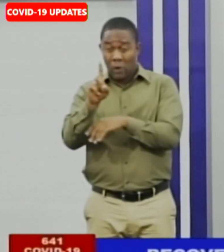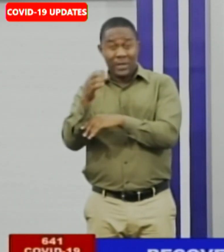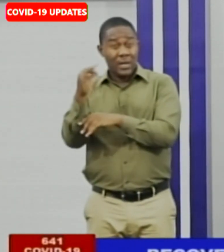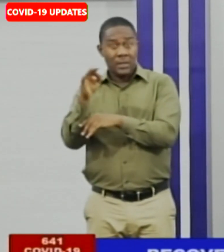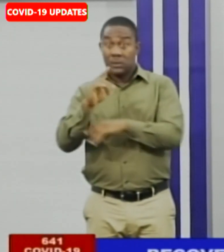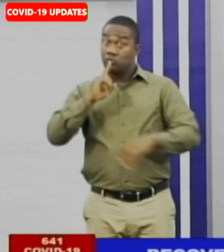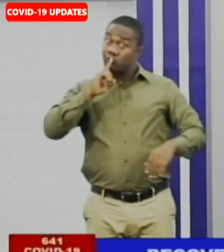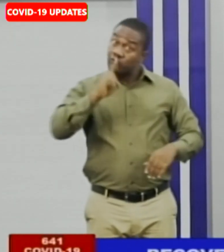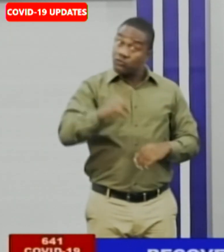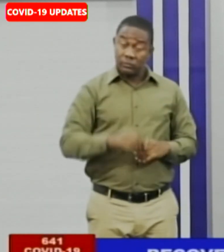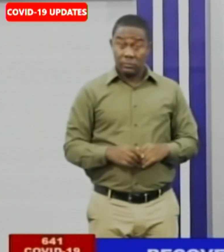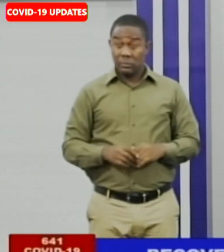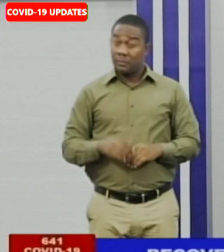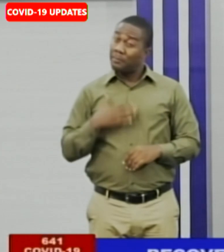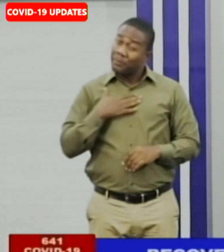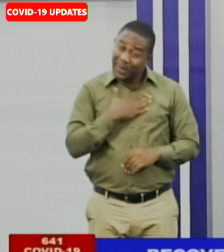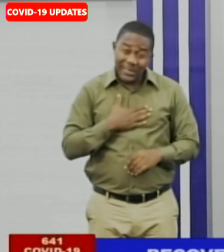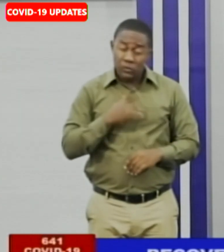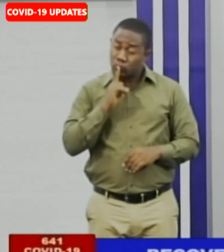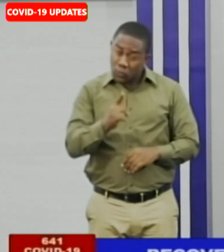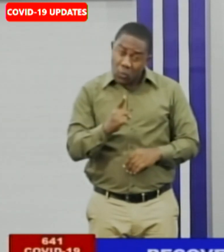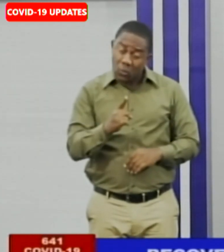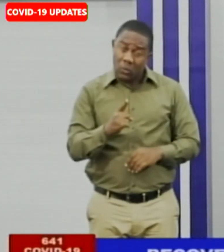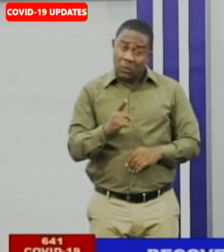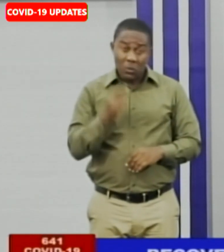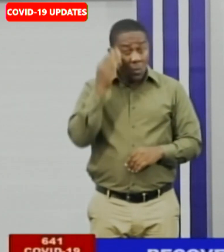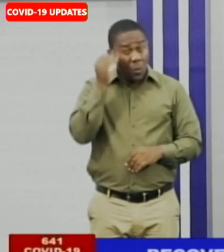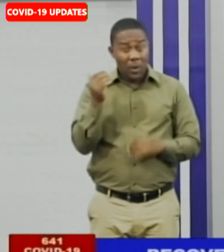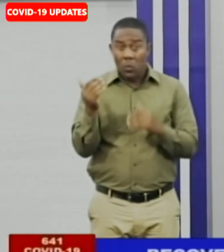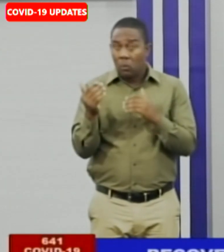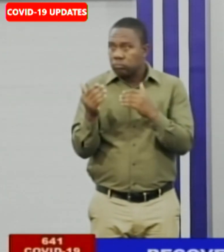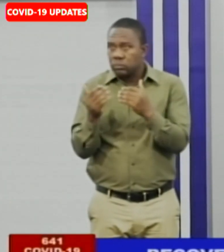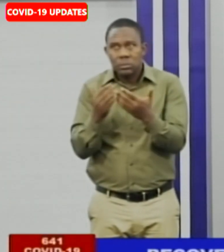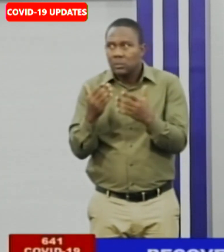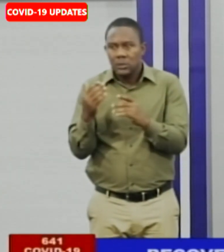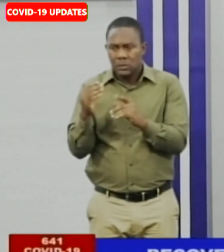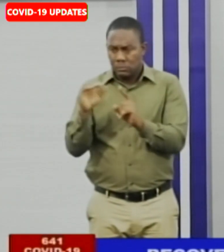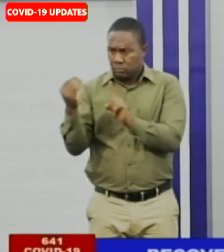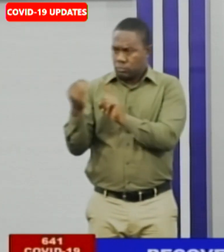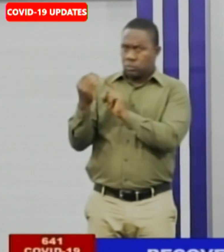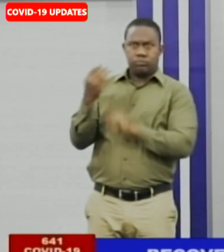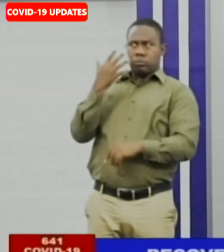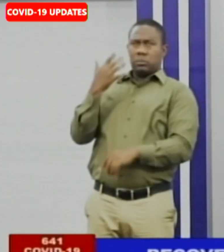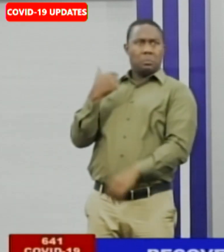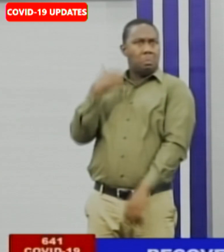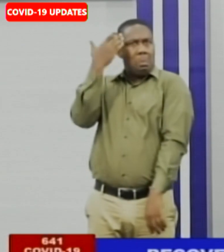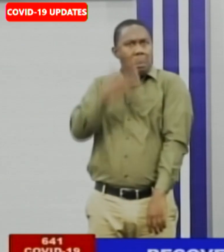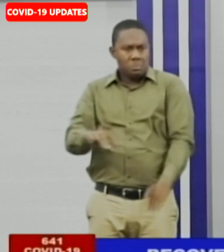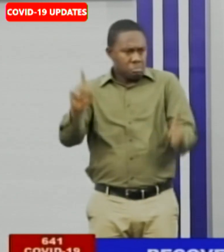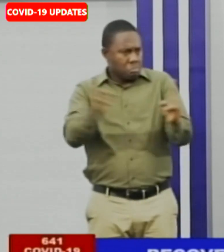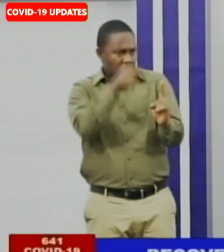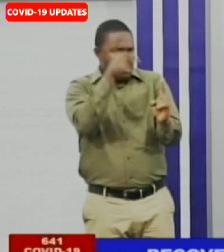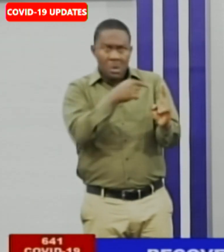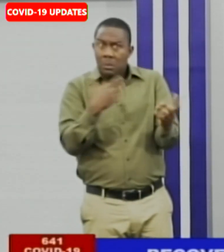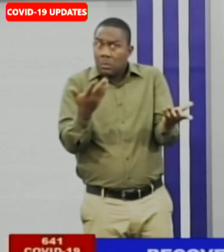just to be a gym to say if you say baby you not know. Me jitum say be